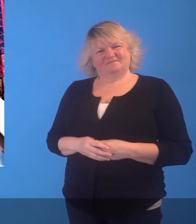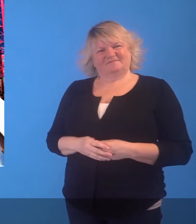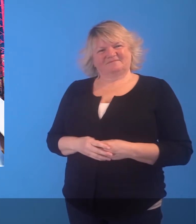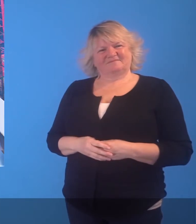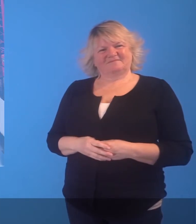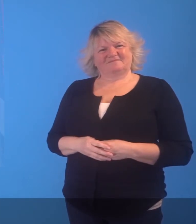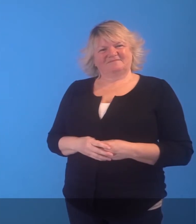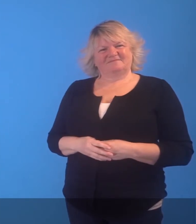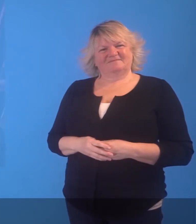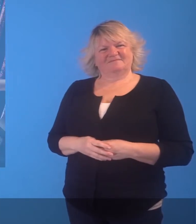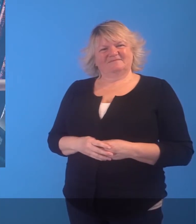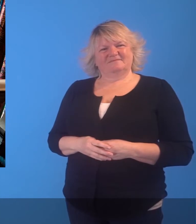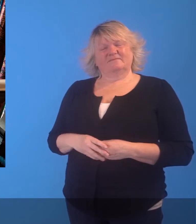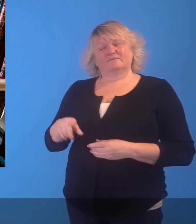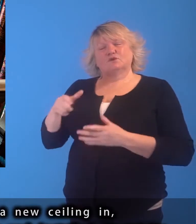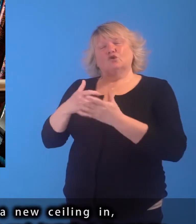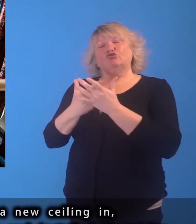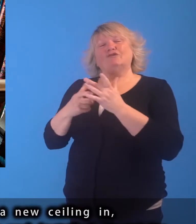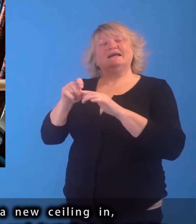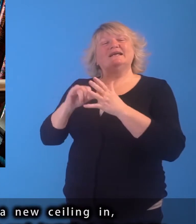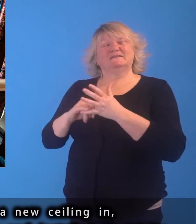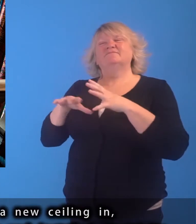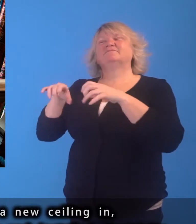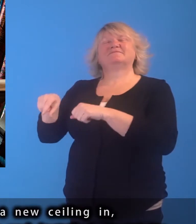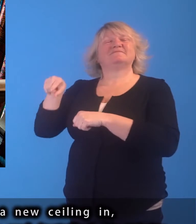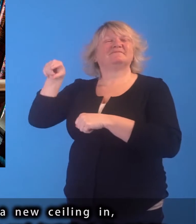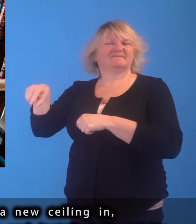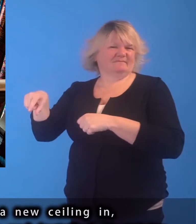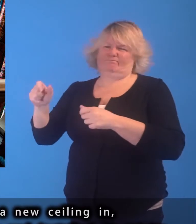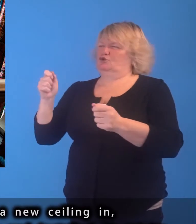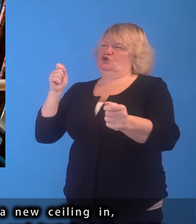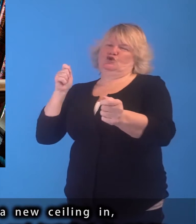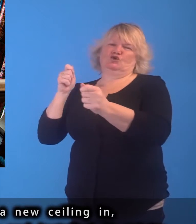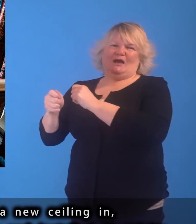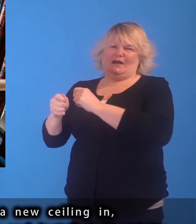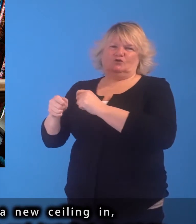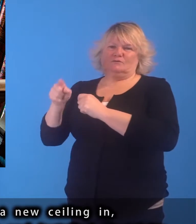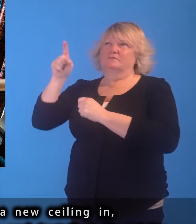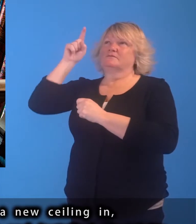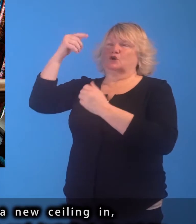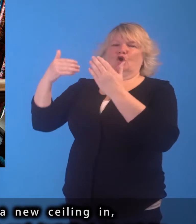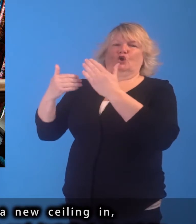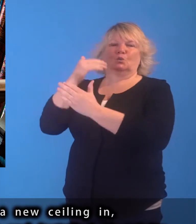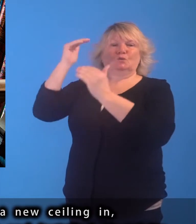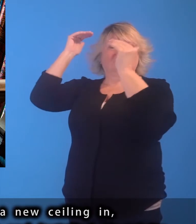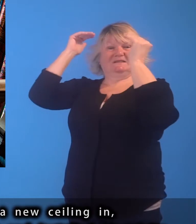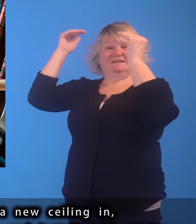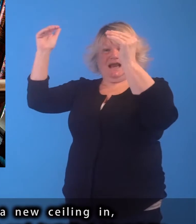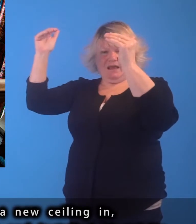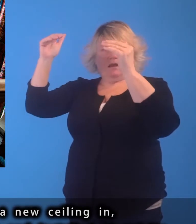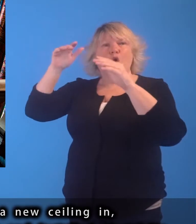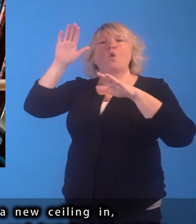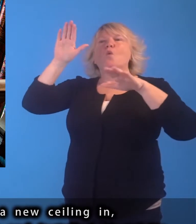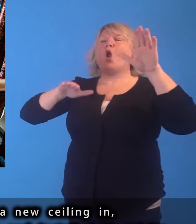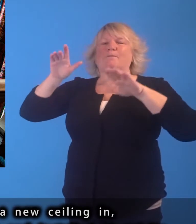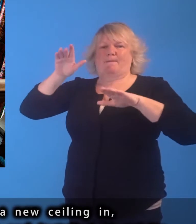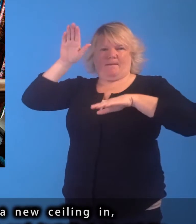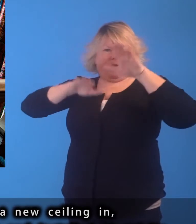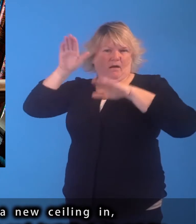stone. It was designed as a transitional space, leading visitors from the outside to